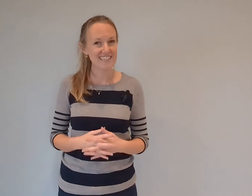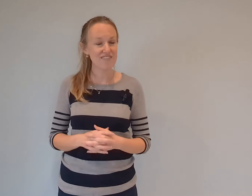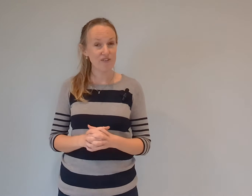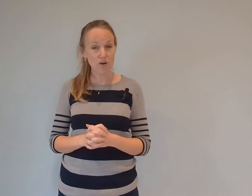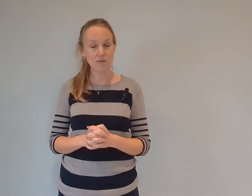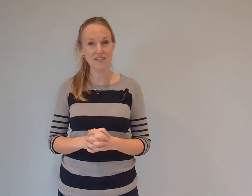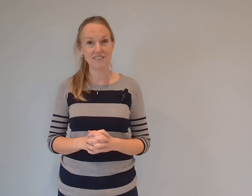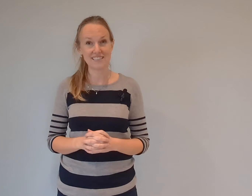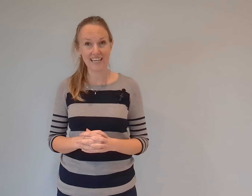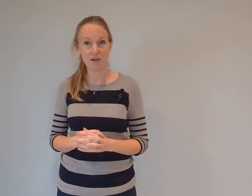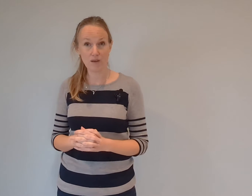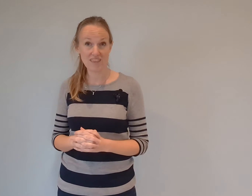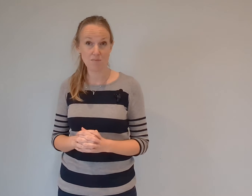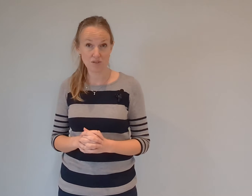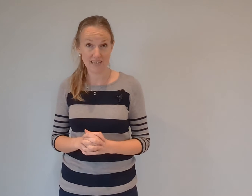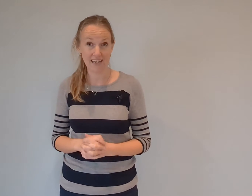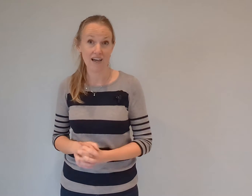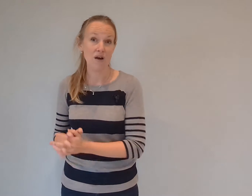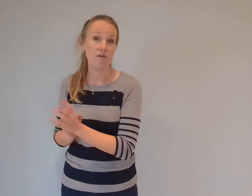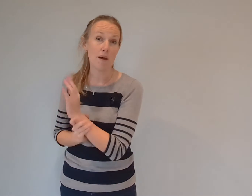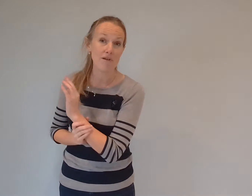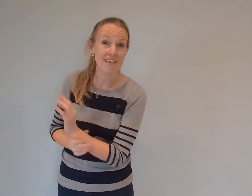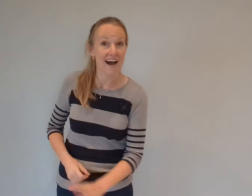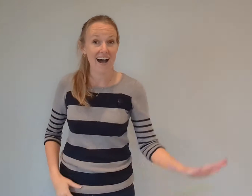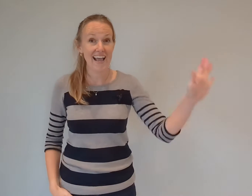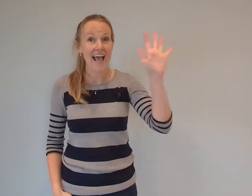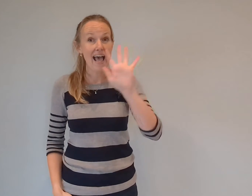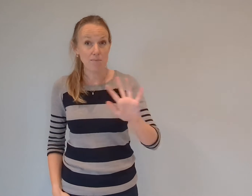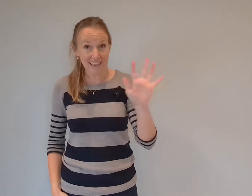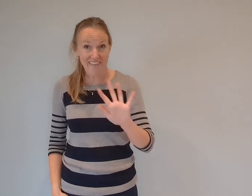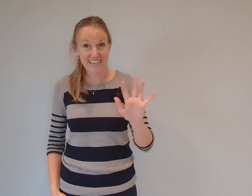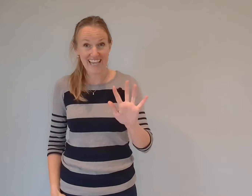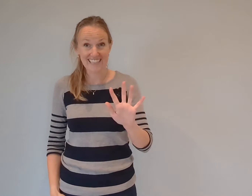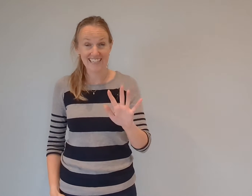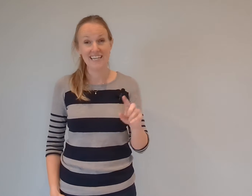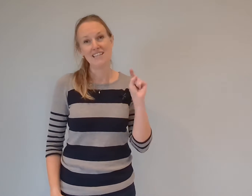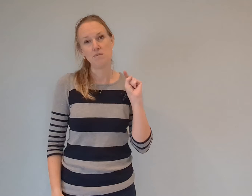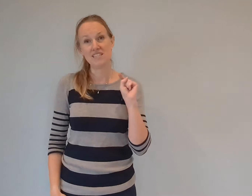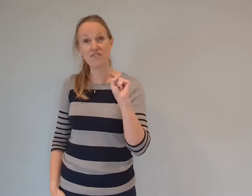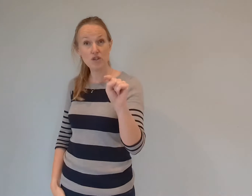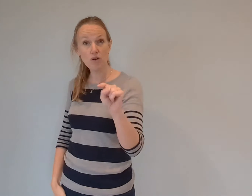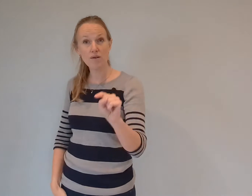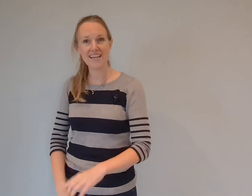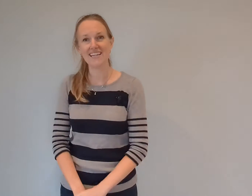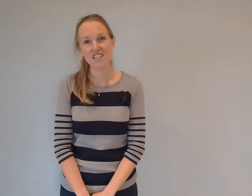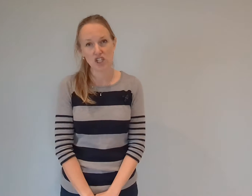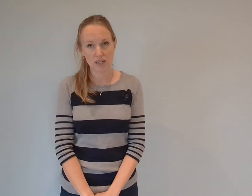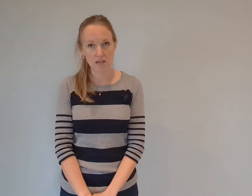day 4 we're signing with the music. Remember that I am left-handed. That means if you are right-handed, you're going to mirror